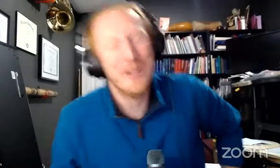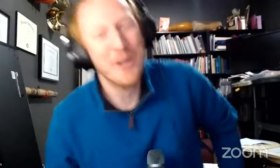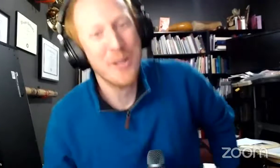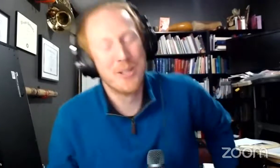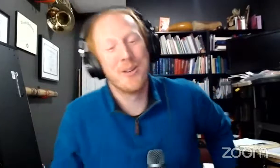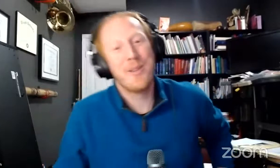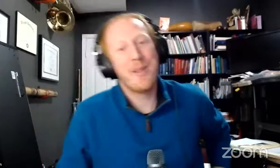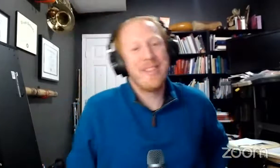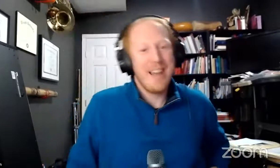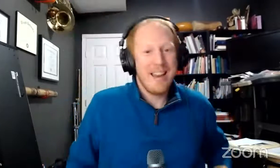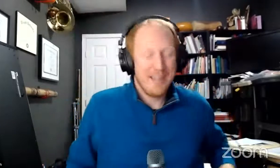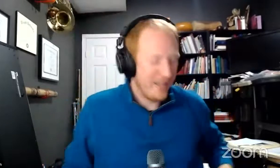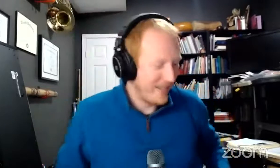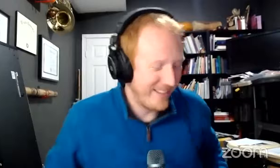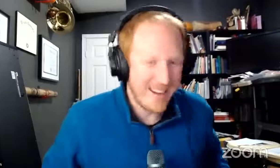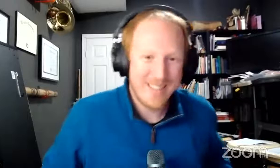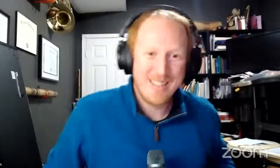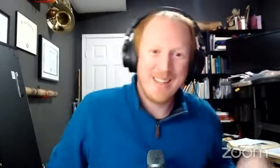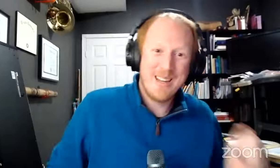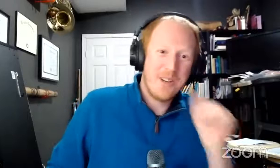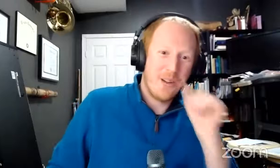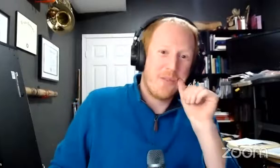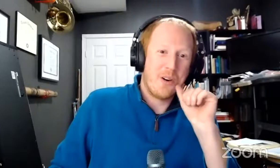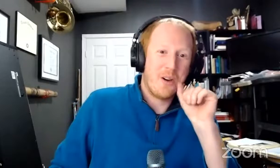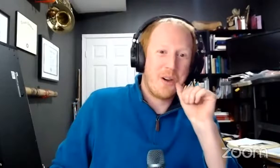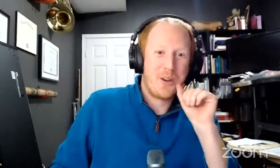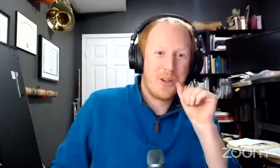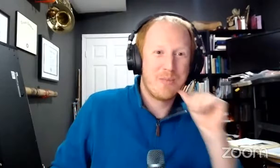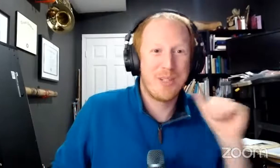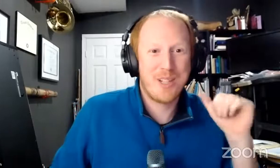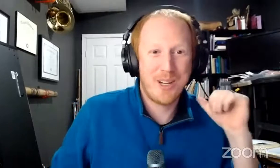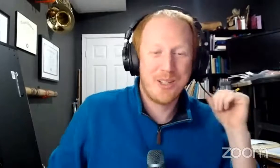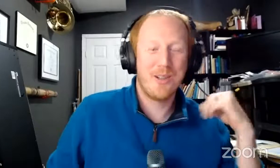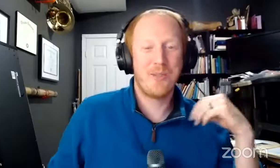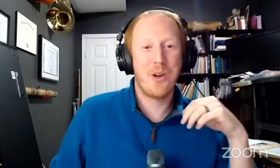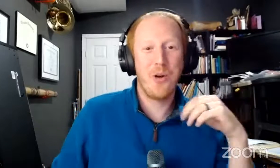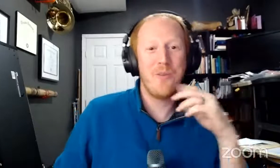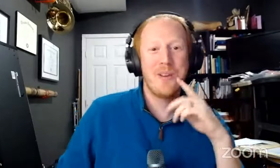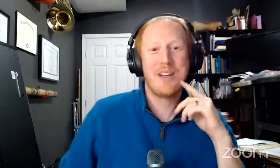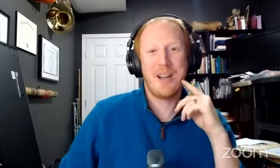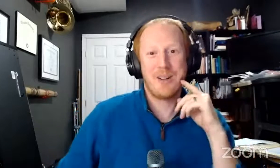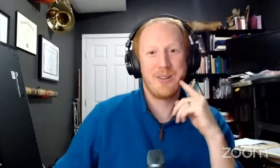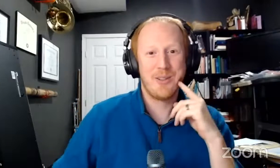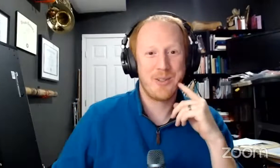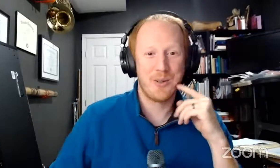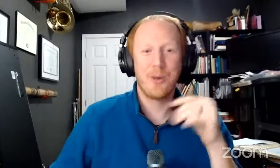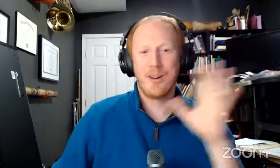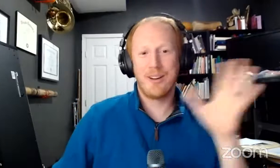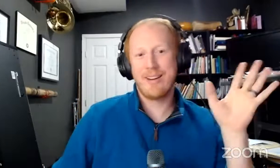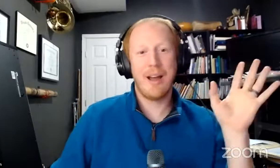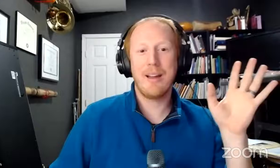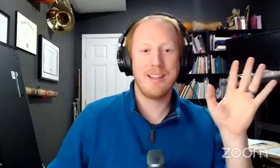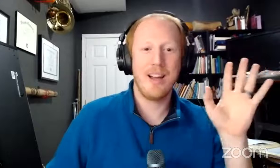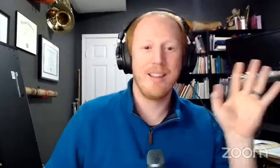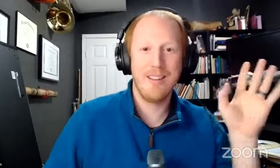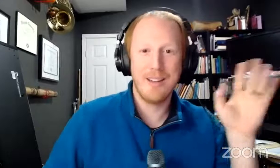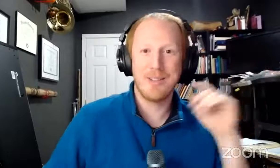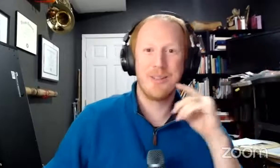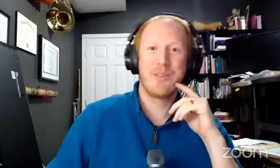God rest you, merry gentlefolk, for what else can we do? There's